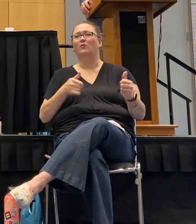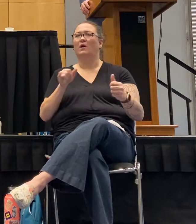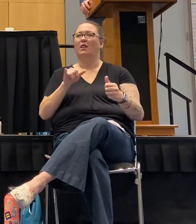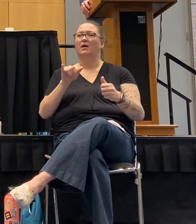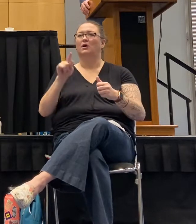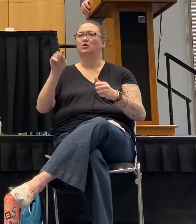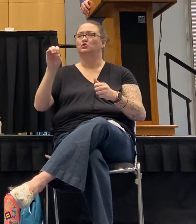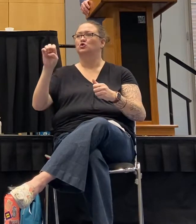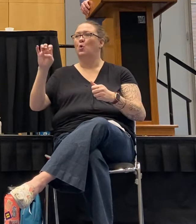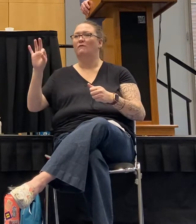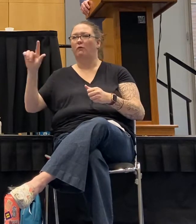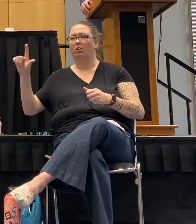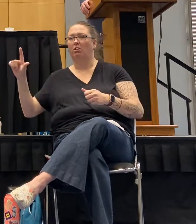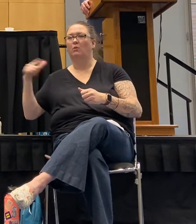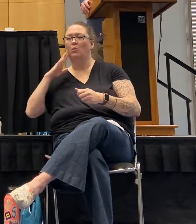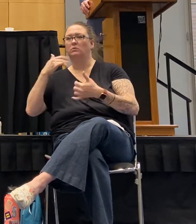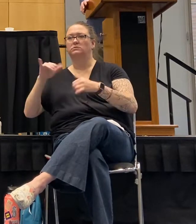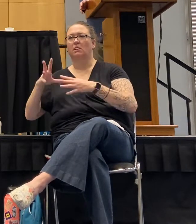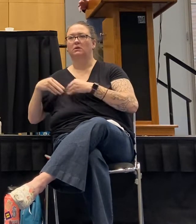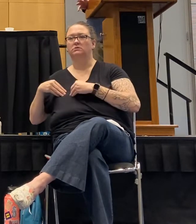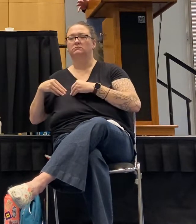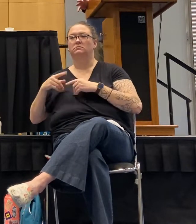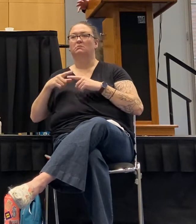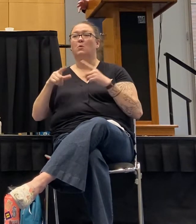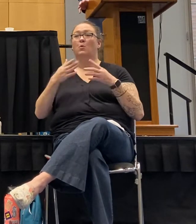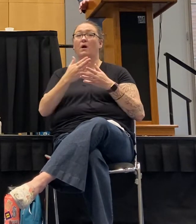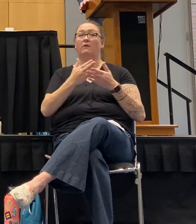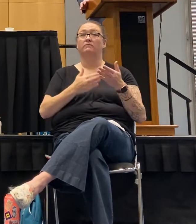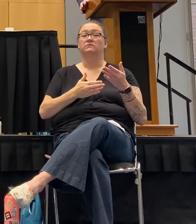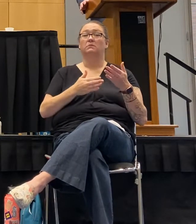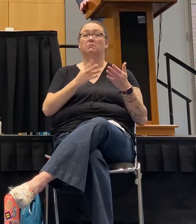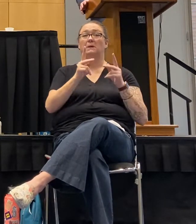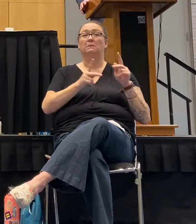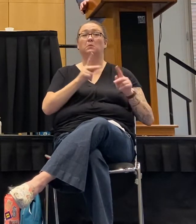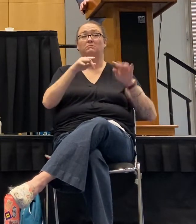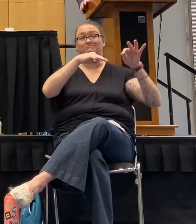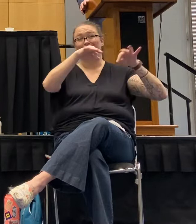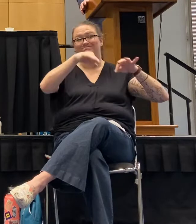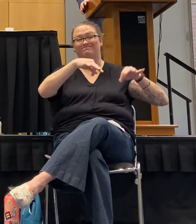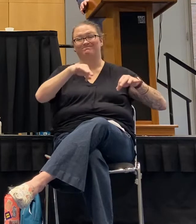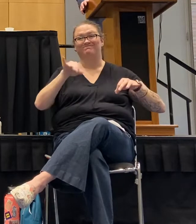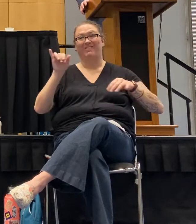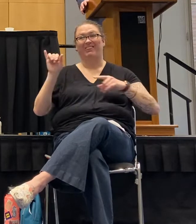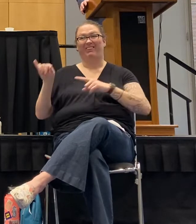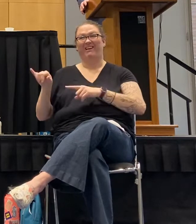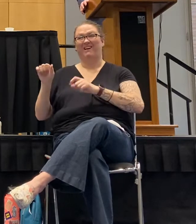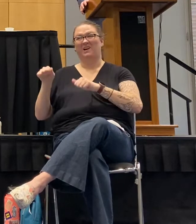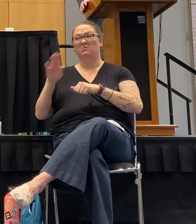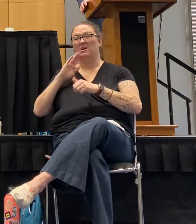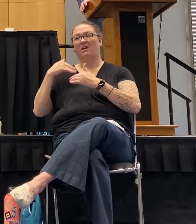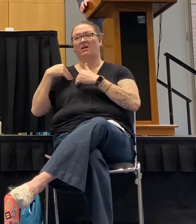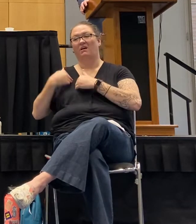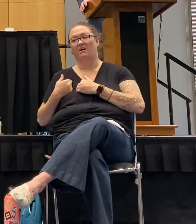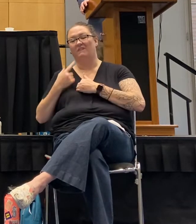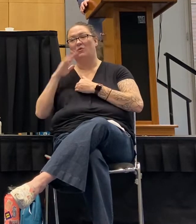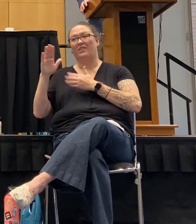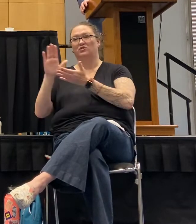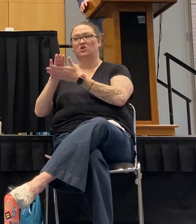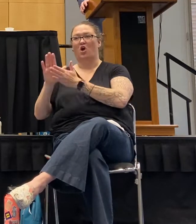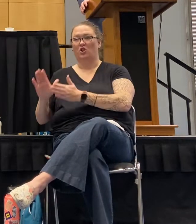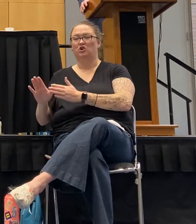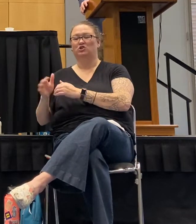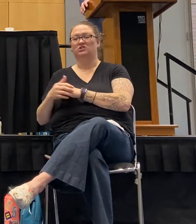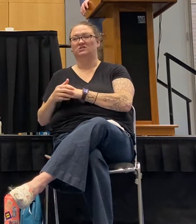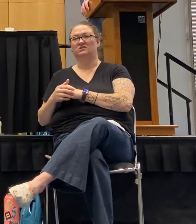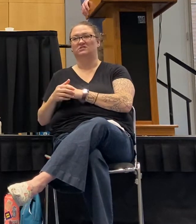TOEFL we'll still accept. But we have had quite a few people who've explained that that can be burdensome for their scholars, and